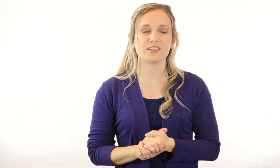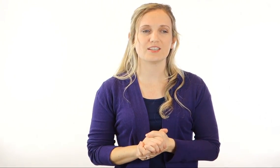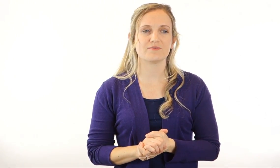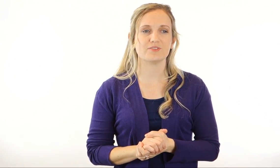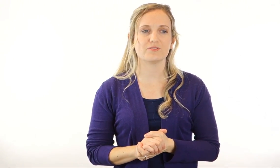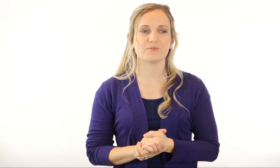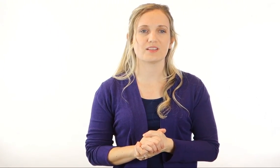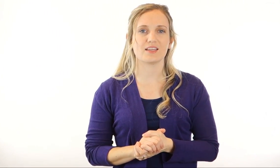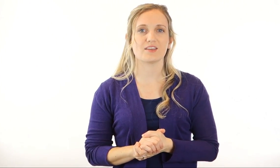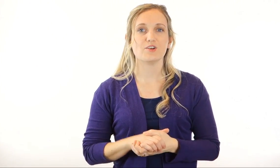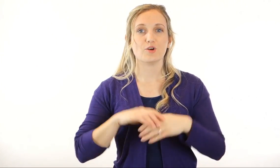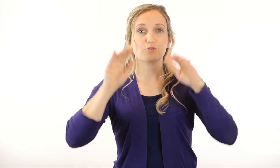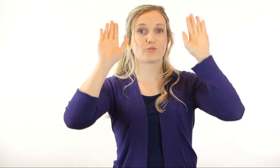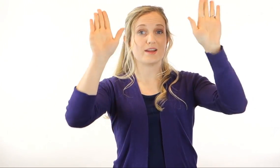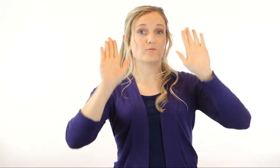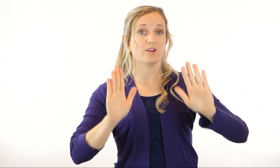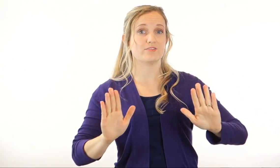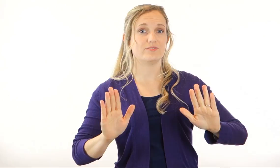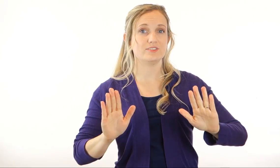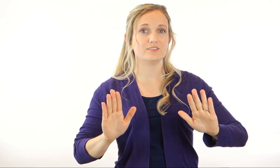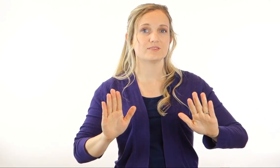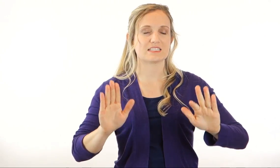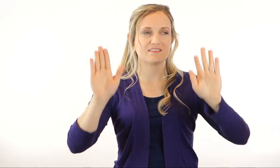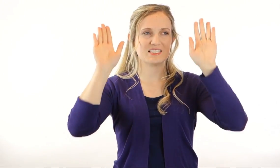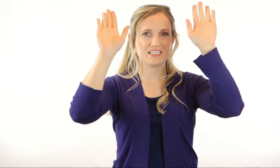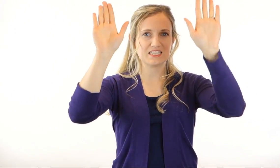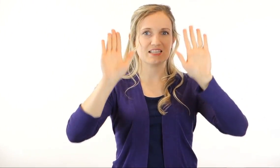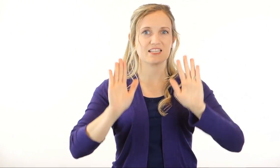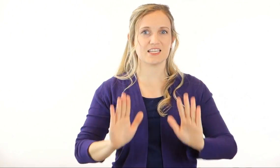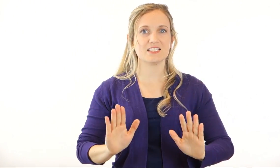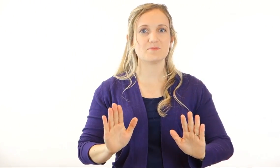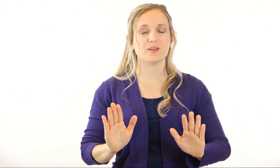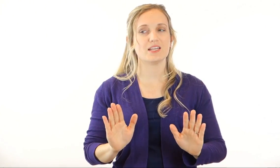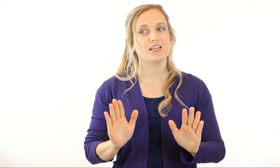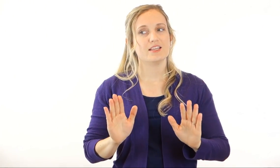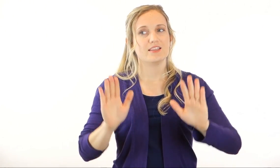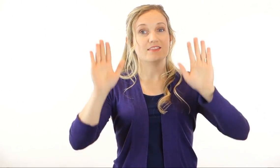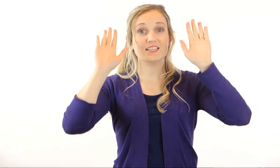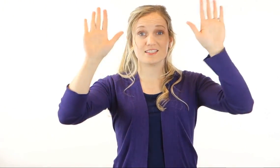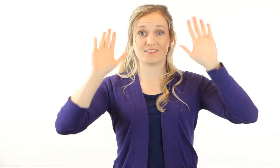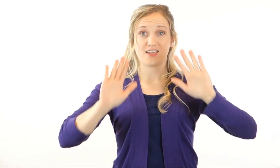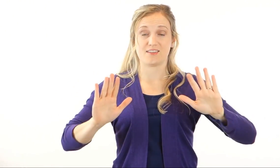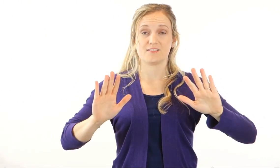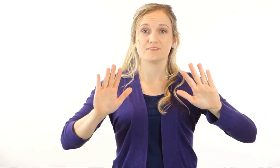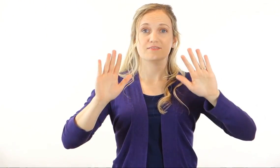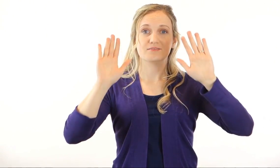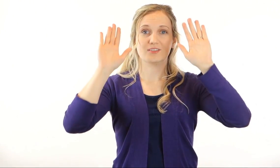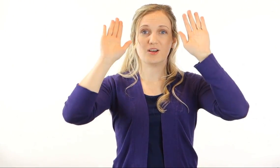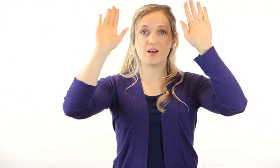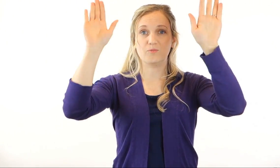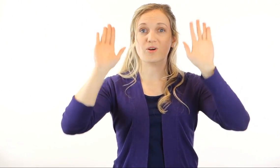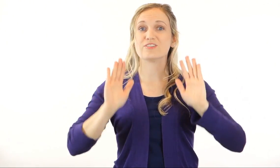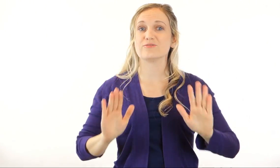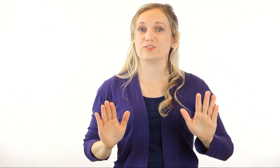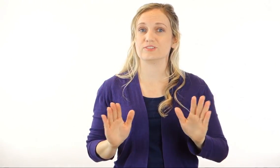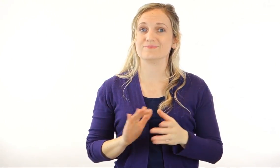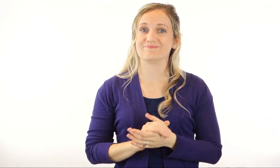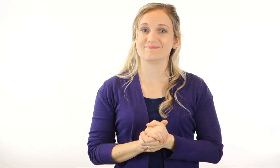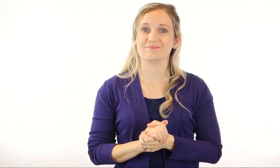get it confused with like great wonderful, because I've seen it done like this, but this is like wonderful. It